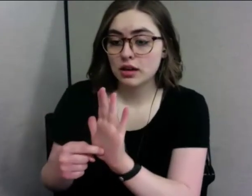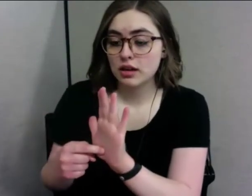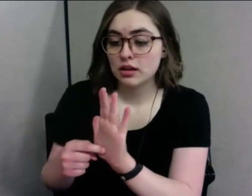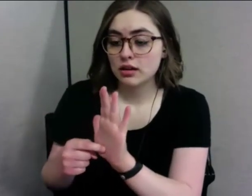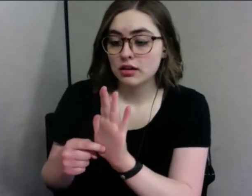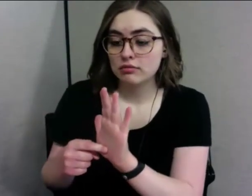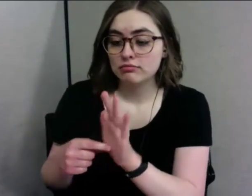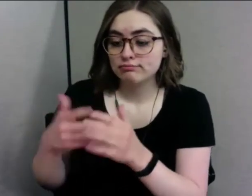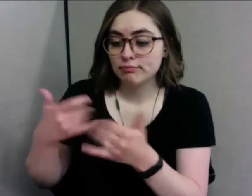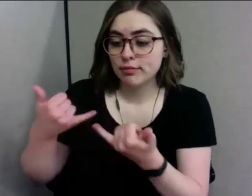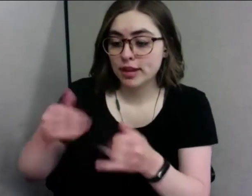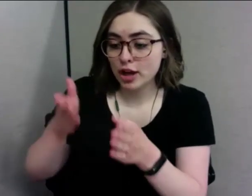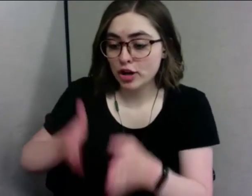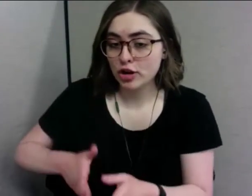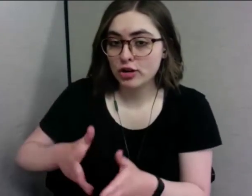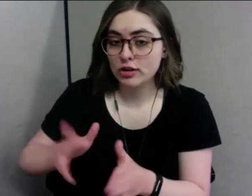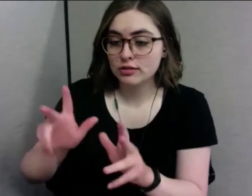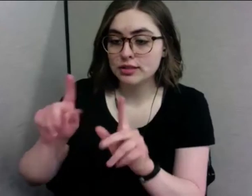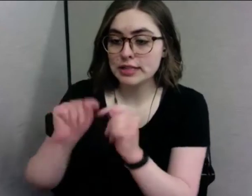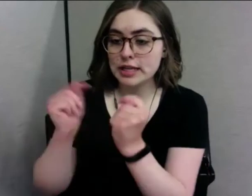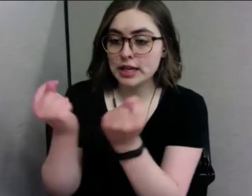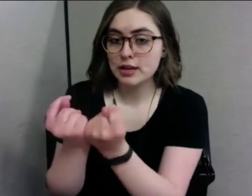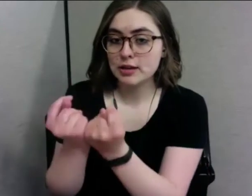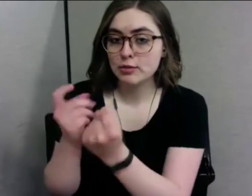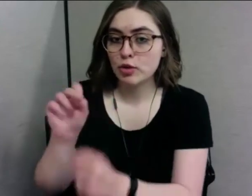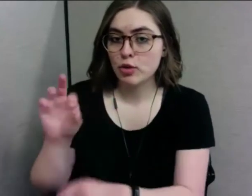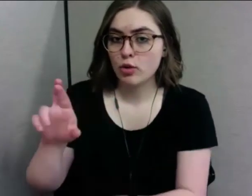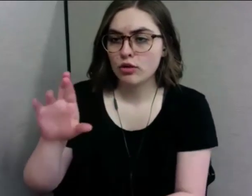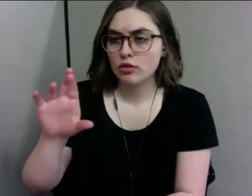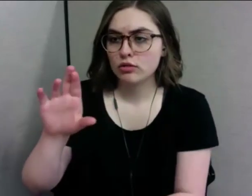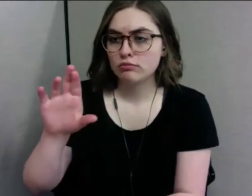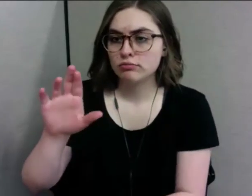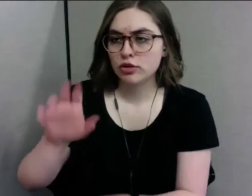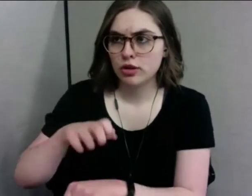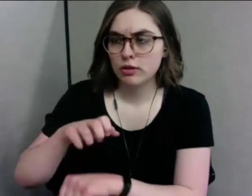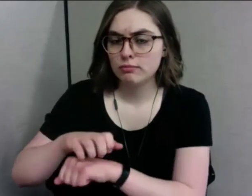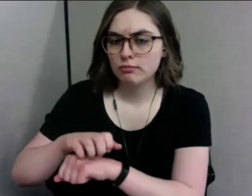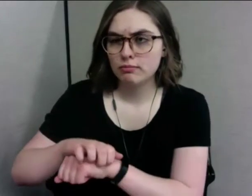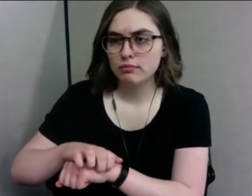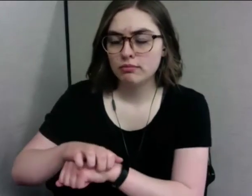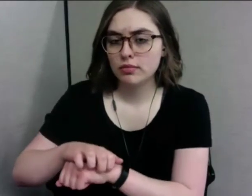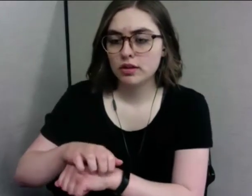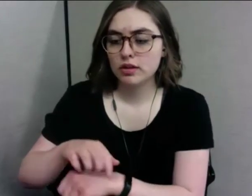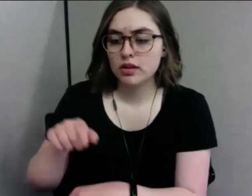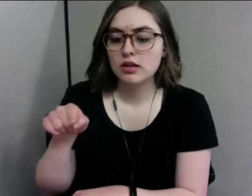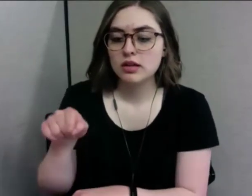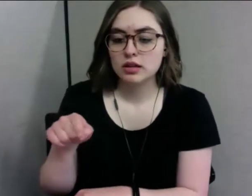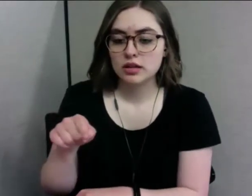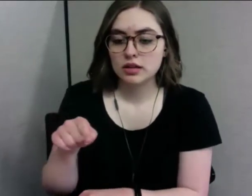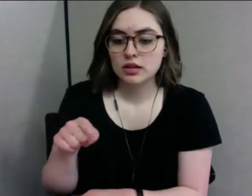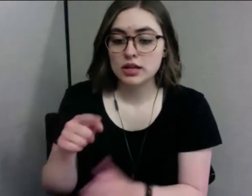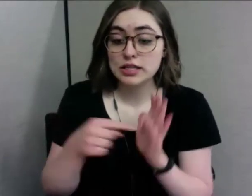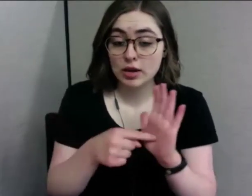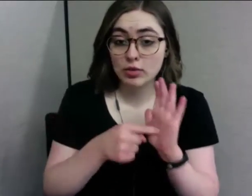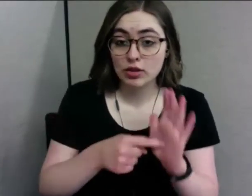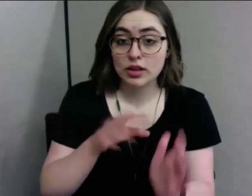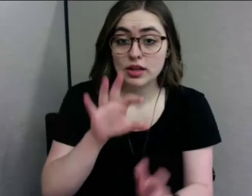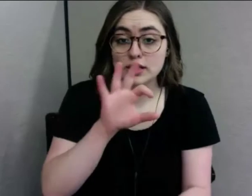For example, a 1985 set of cards may commemorate the career of Babe